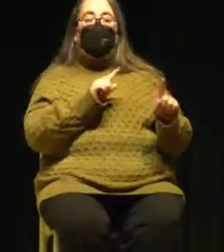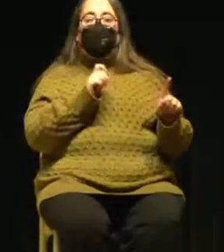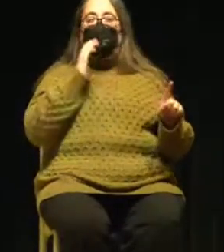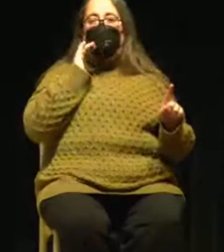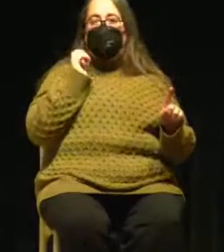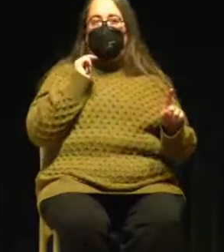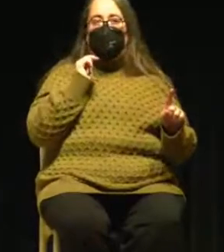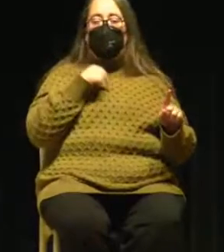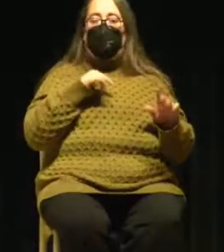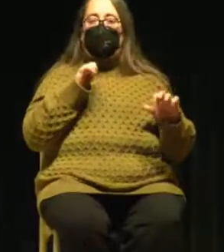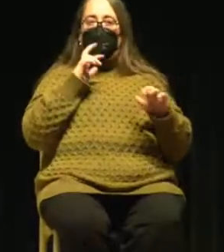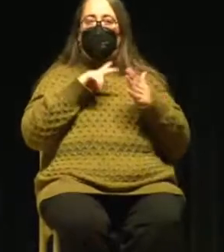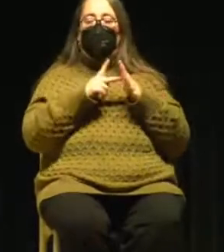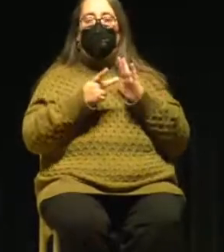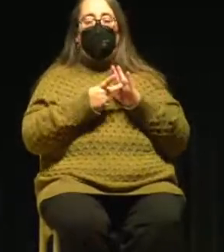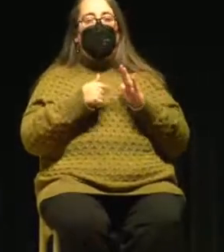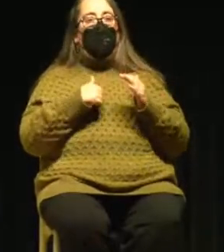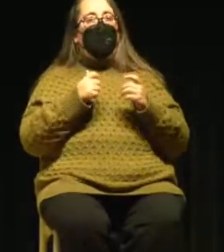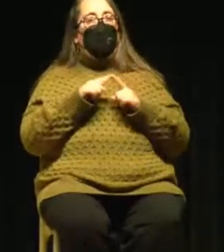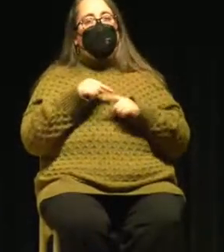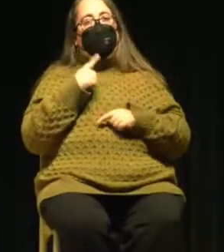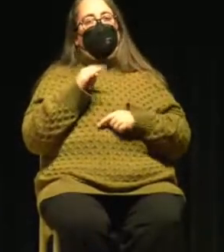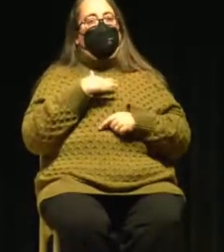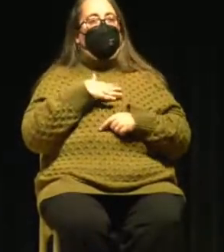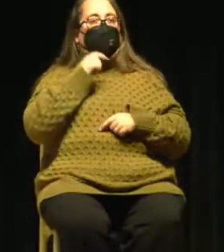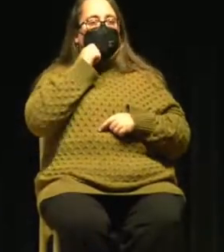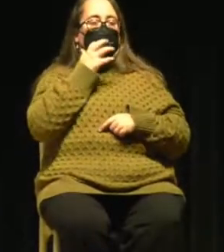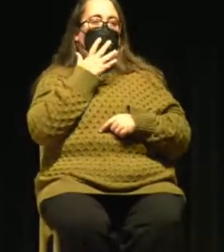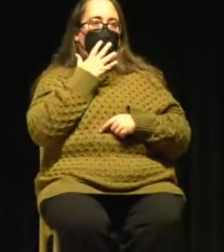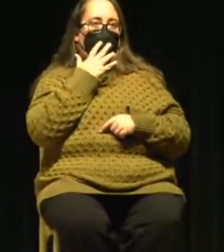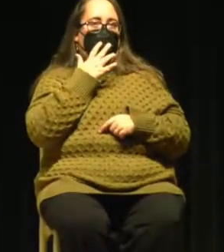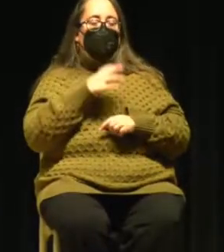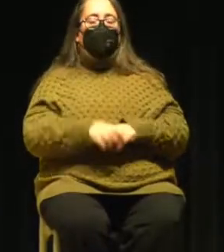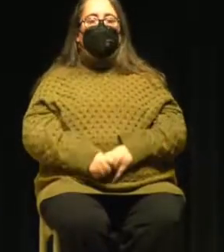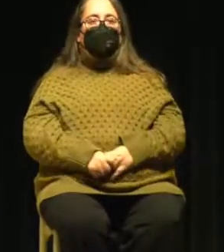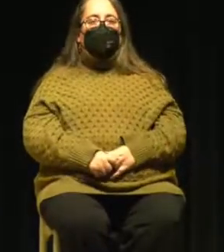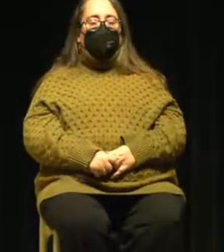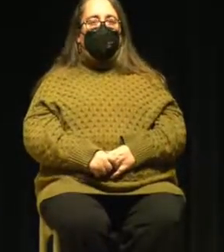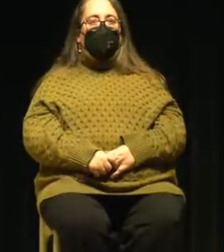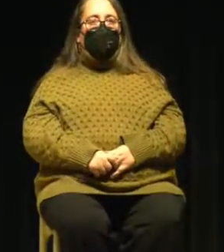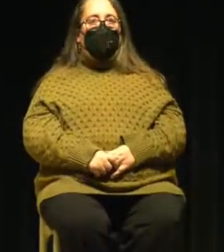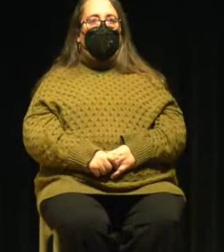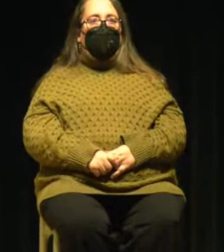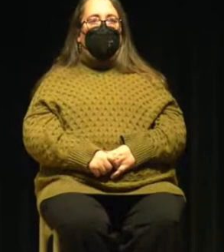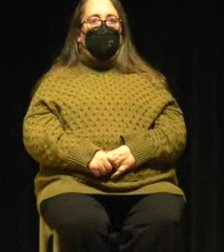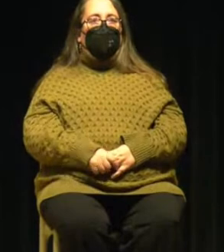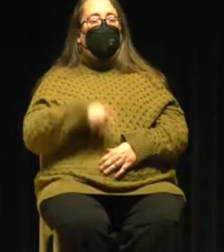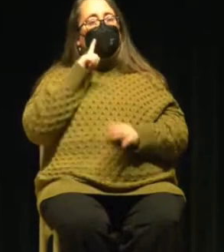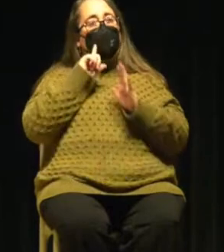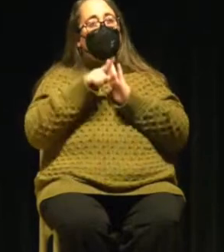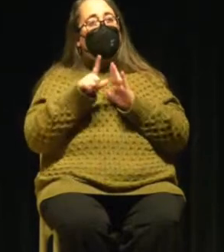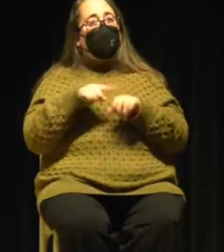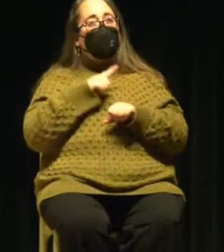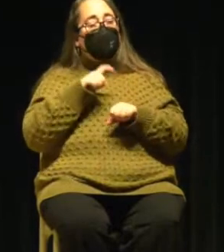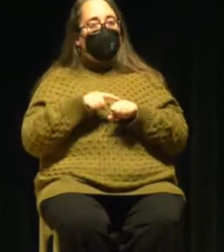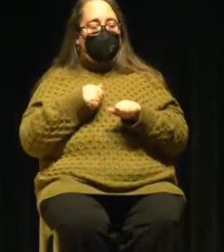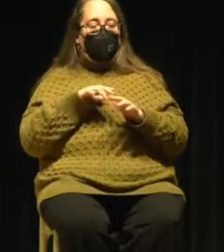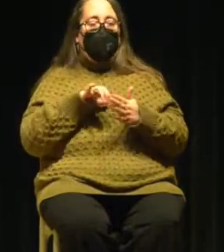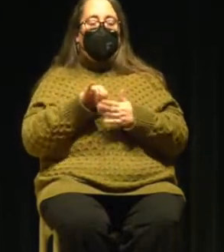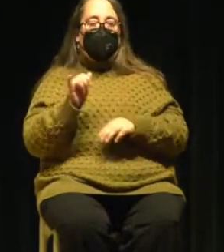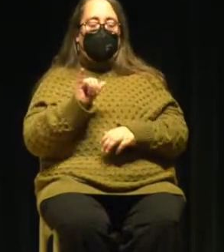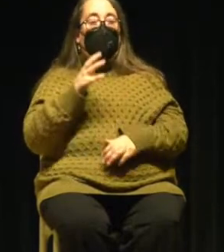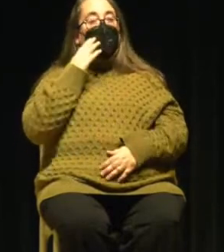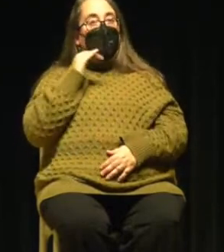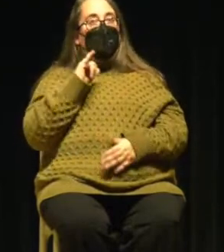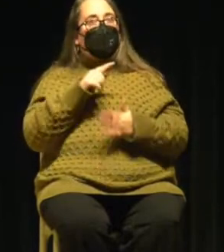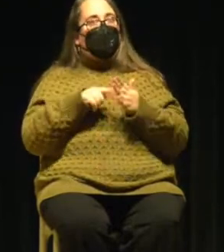but she's like, I do it on purpose. I don't want to look my skin color. And for a while when I was younger, I would do that too, because that's